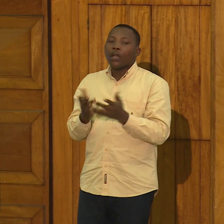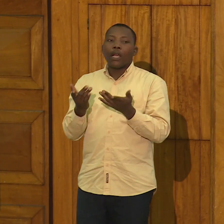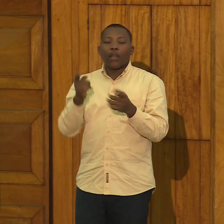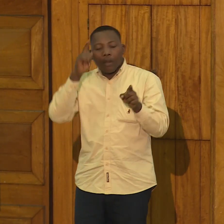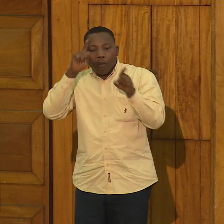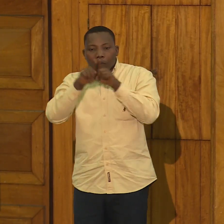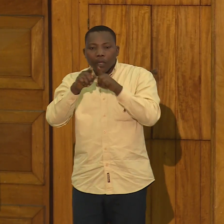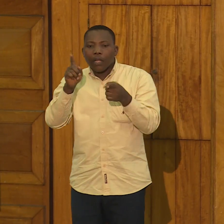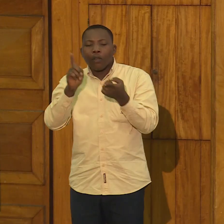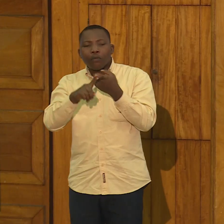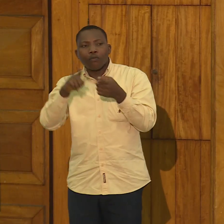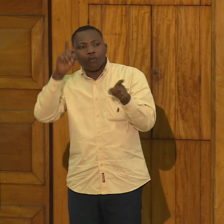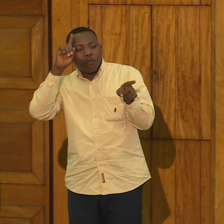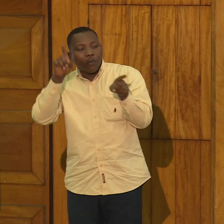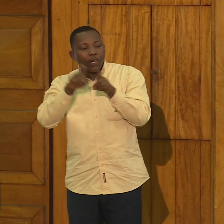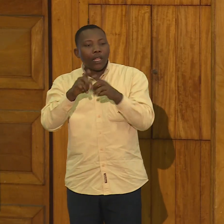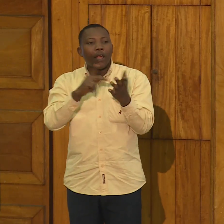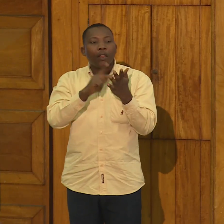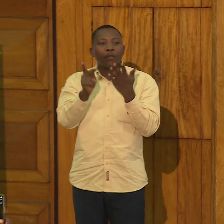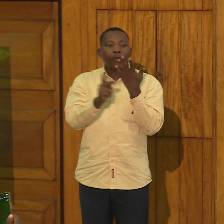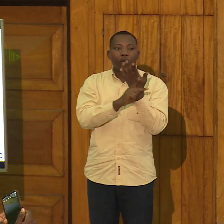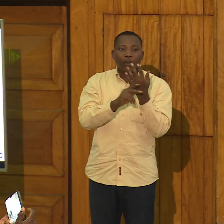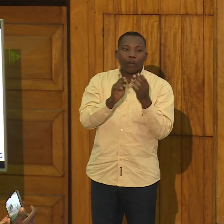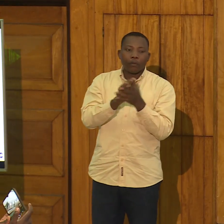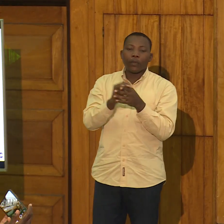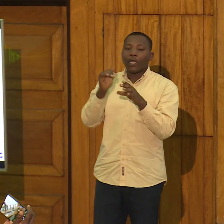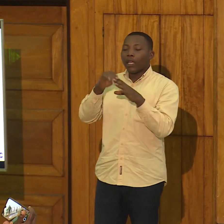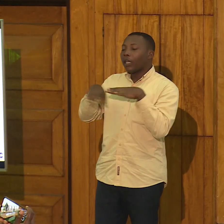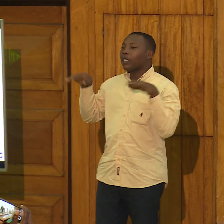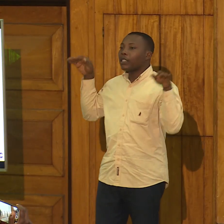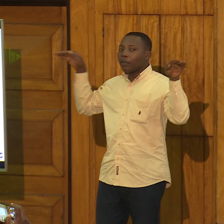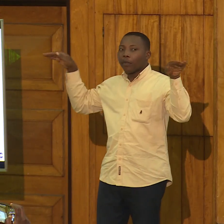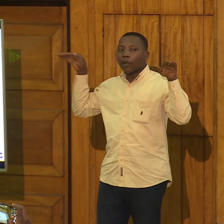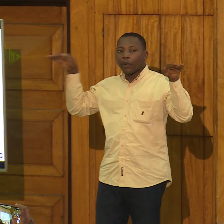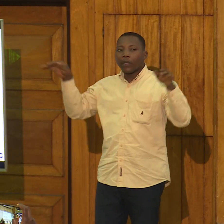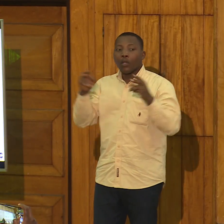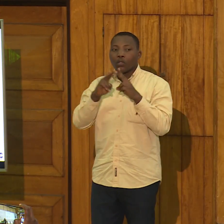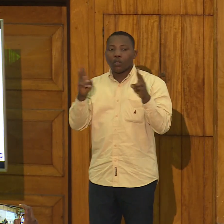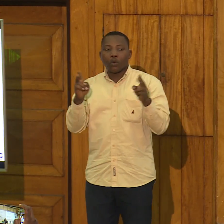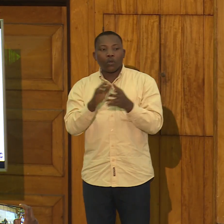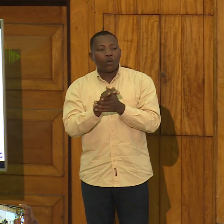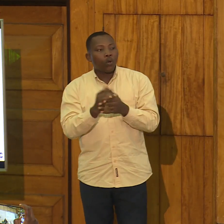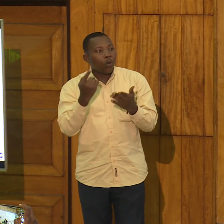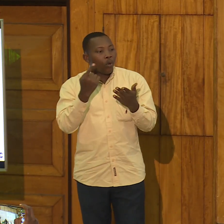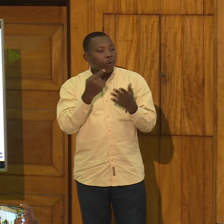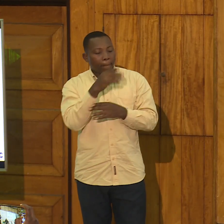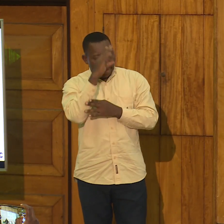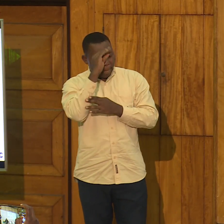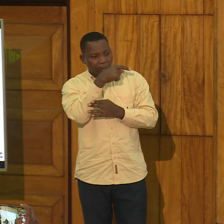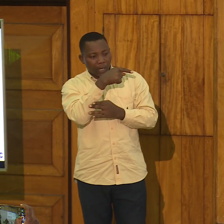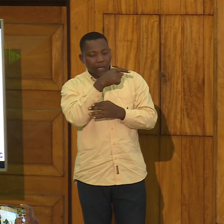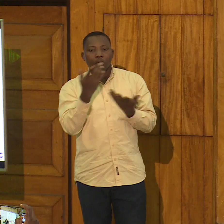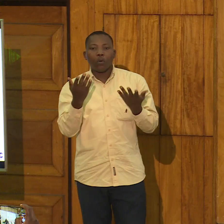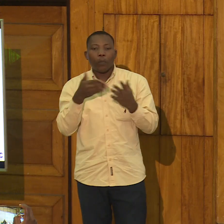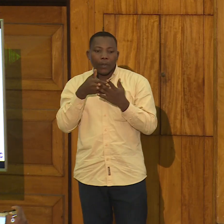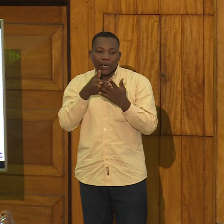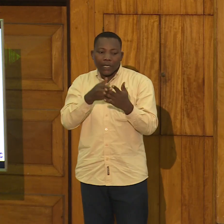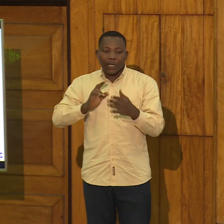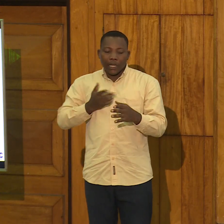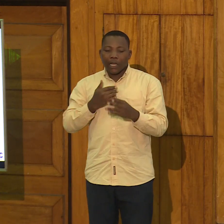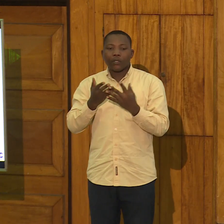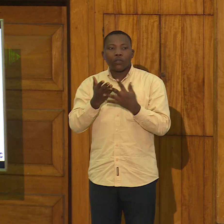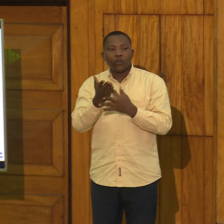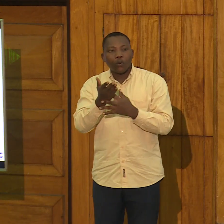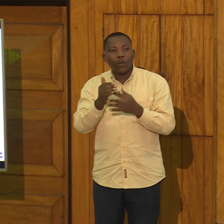Brother program in Harare, Zimbabwe. So Walter is going to take us through